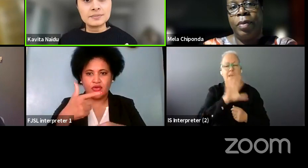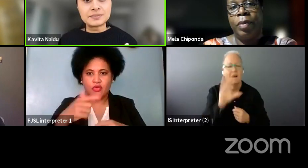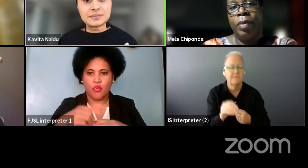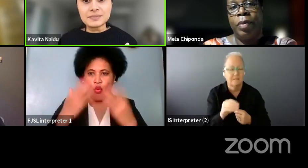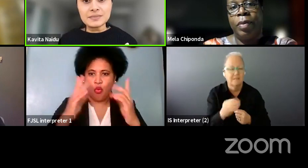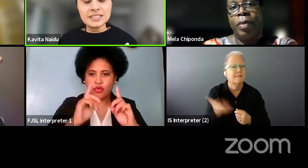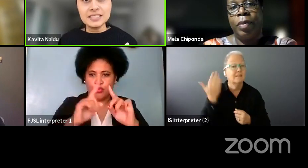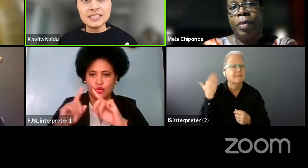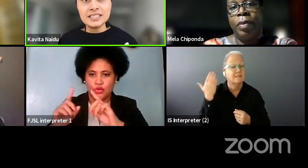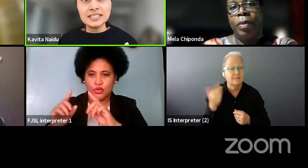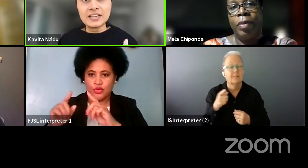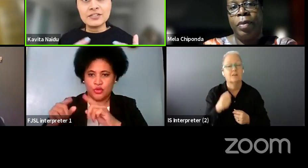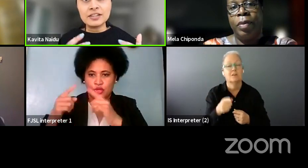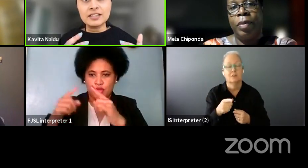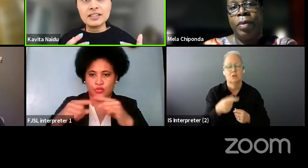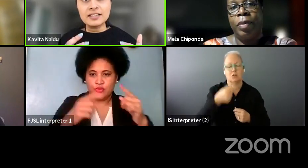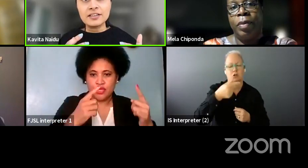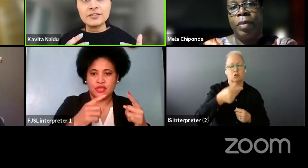and